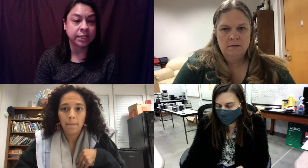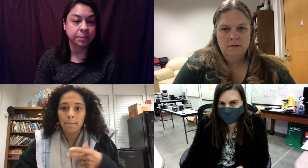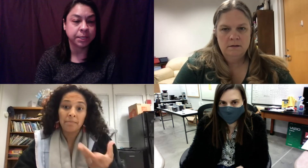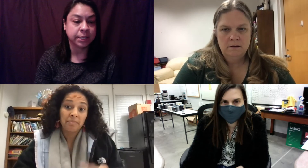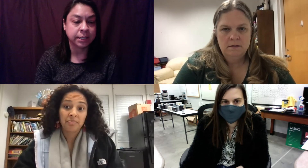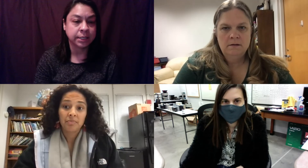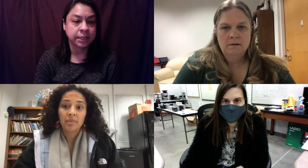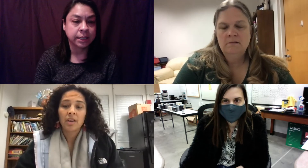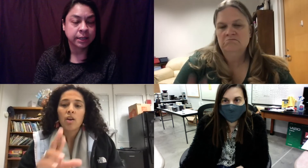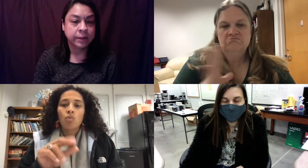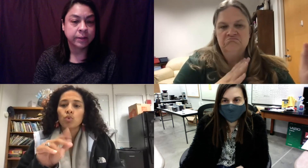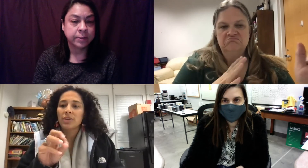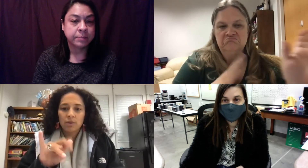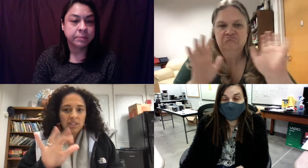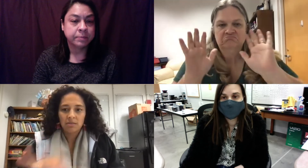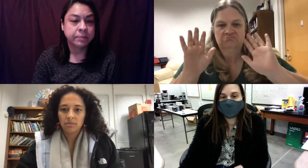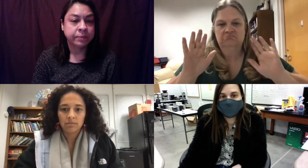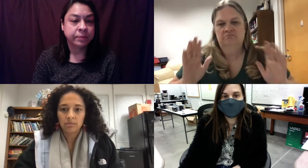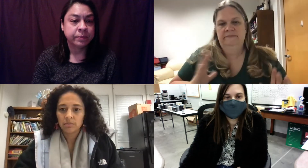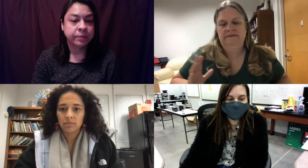haven't accepted it.